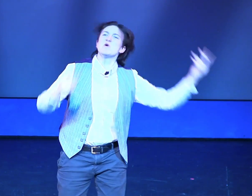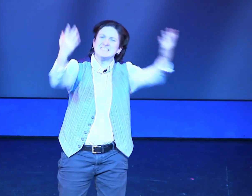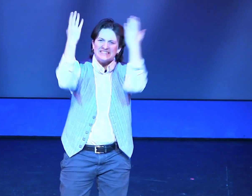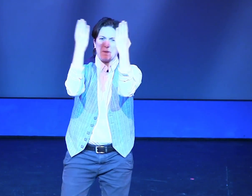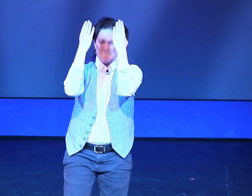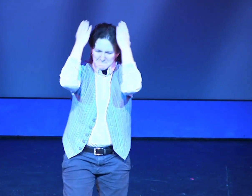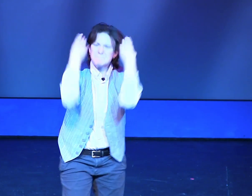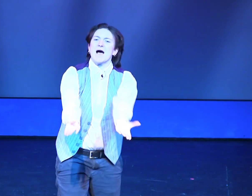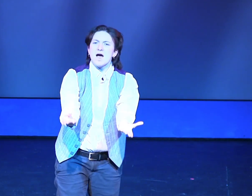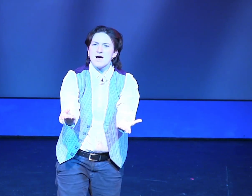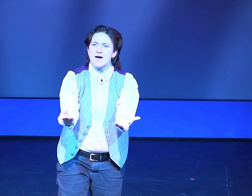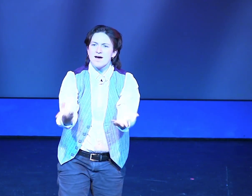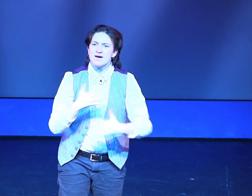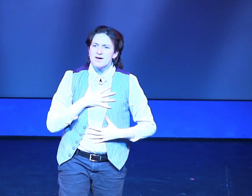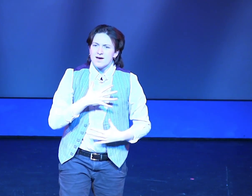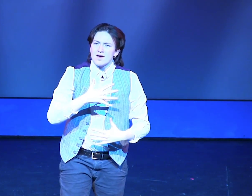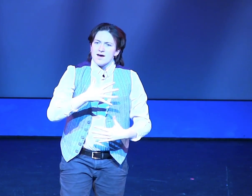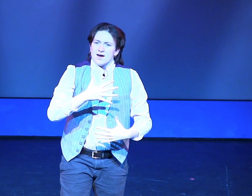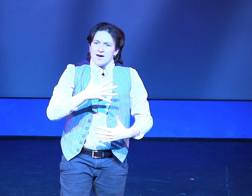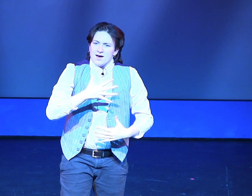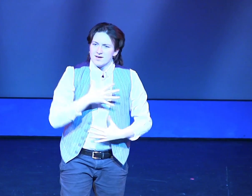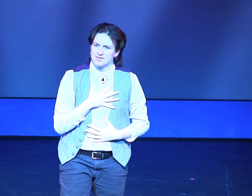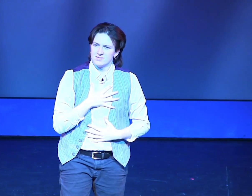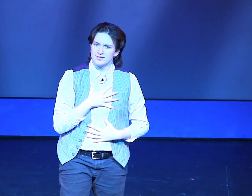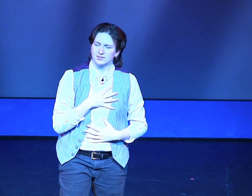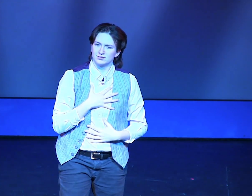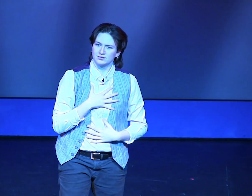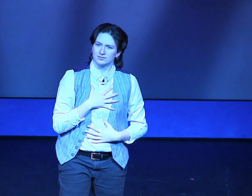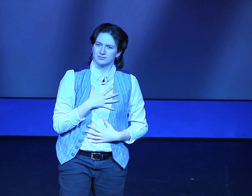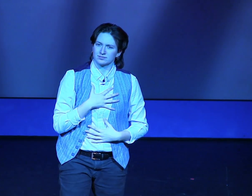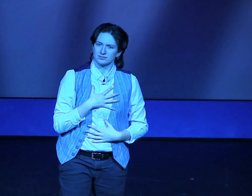I open the 3 doors, water filters out. I am me again.